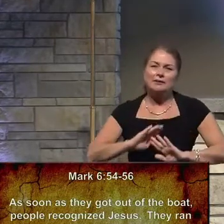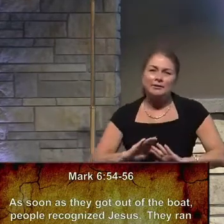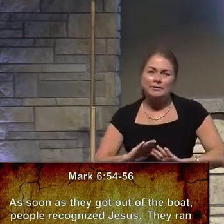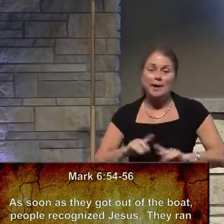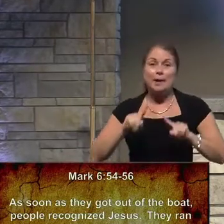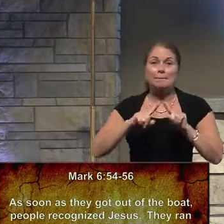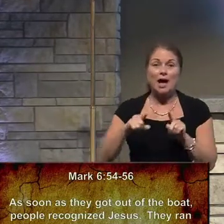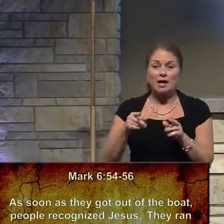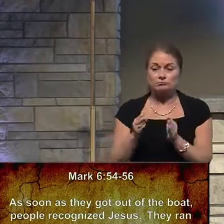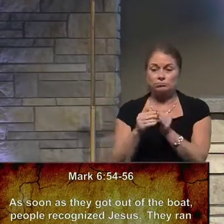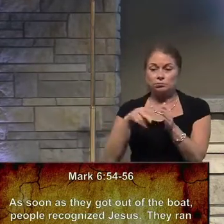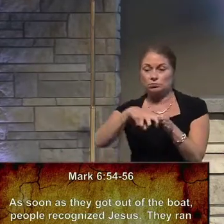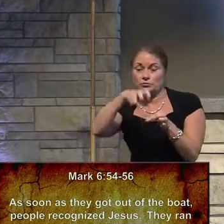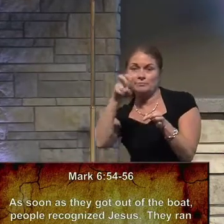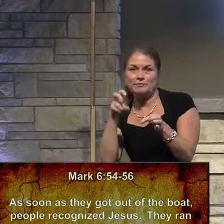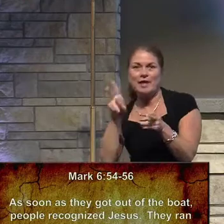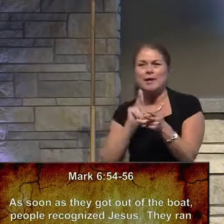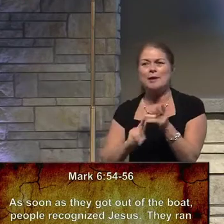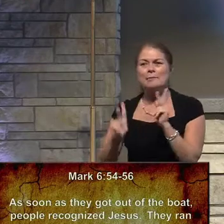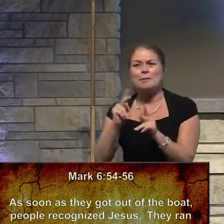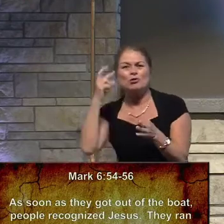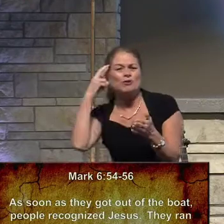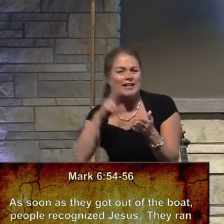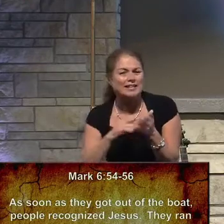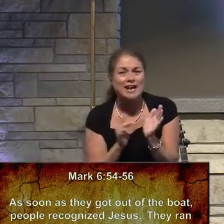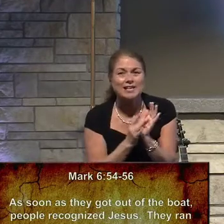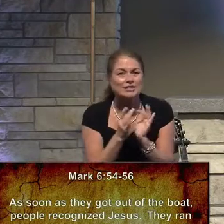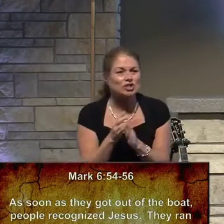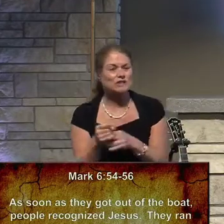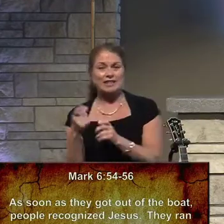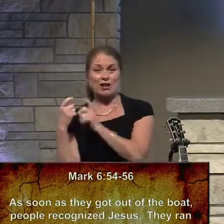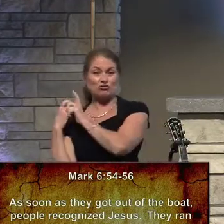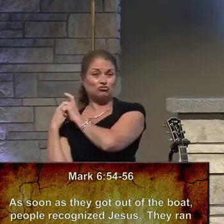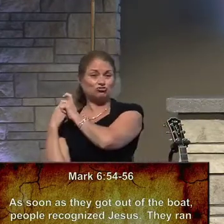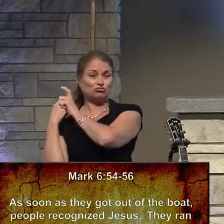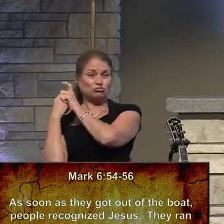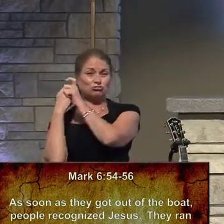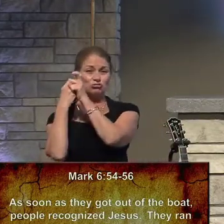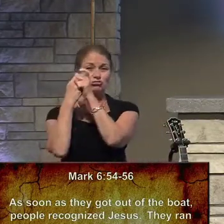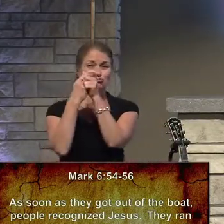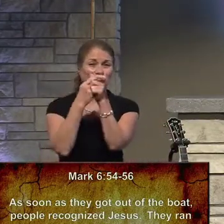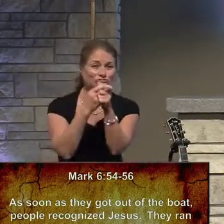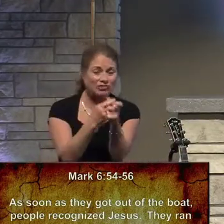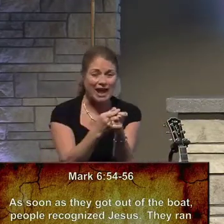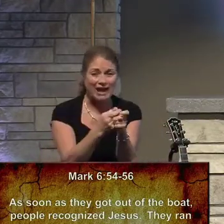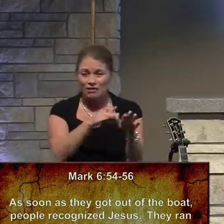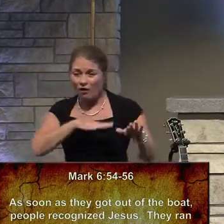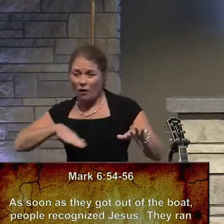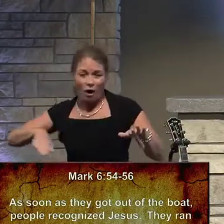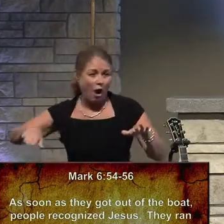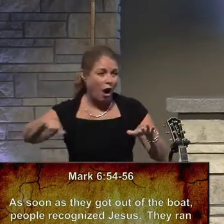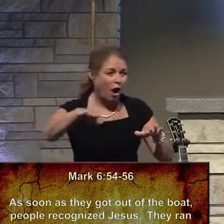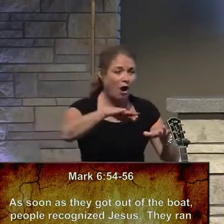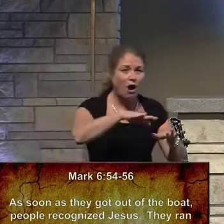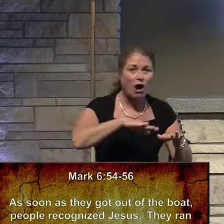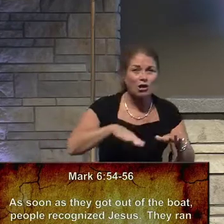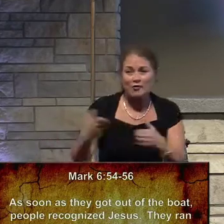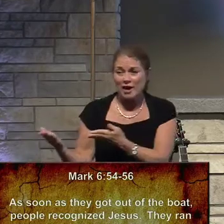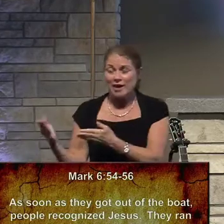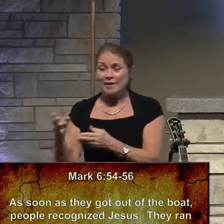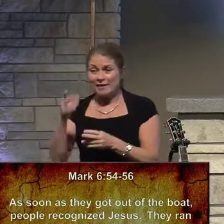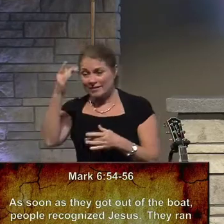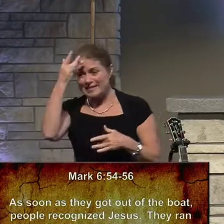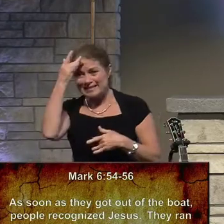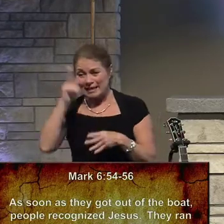of the boat, people recognized Jesus. They ran throughout the whole region, and they carried the sick on mats